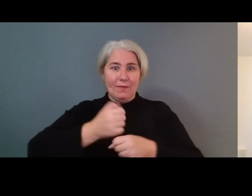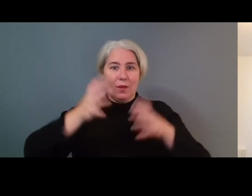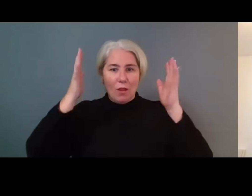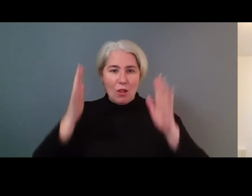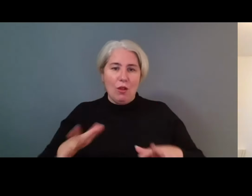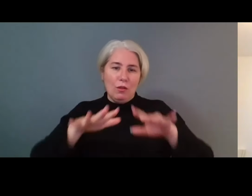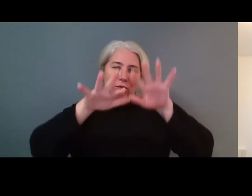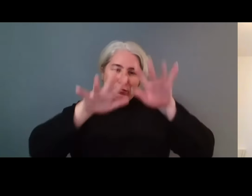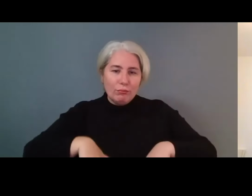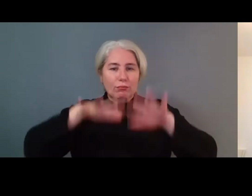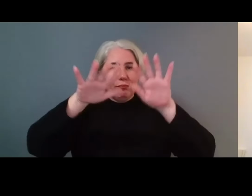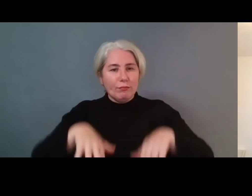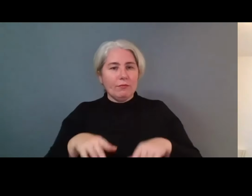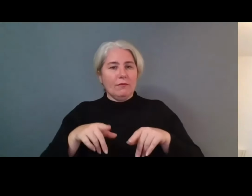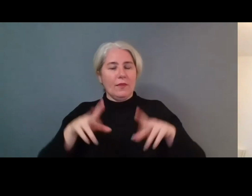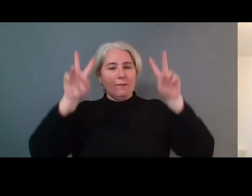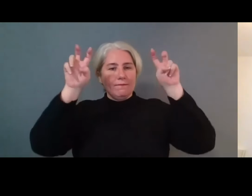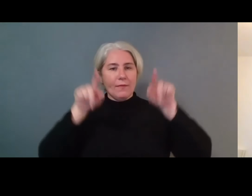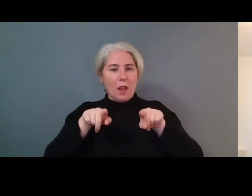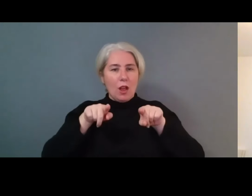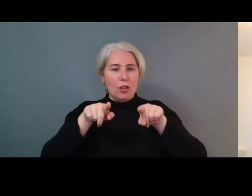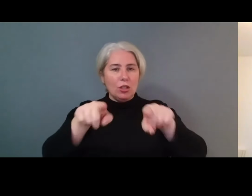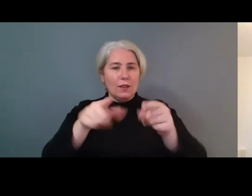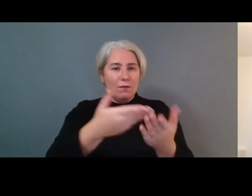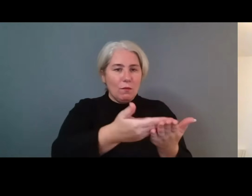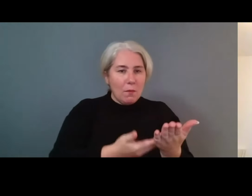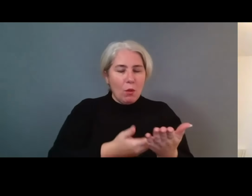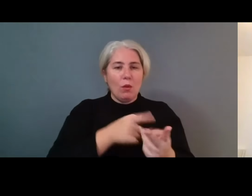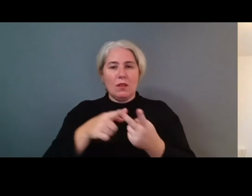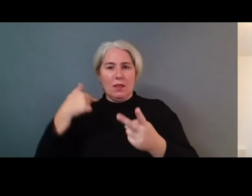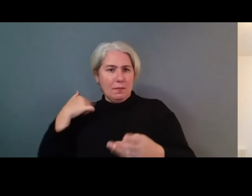reports, participation in different sessions